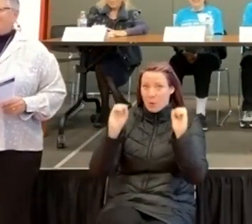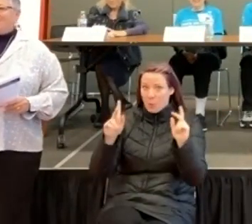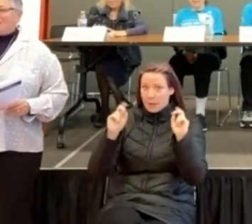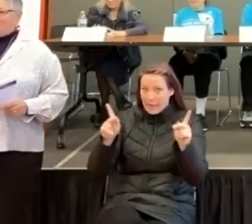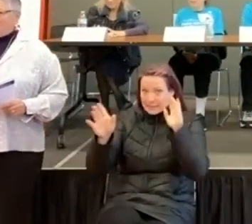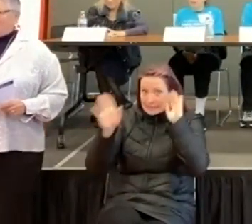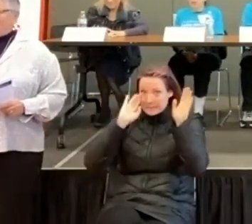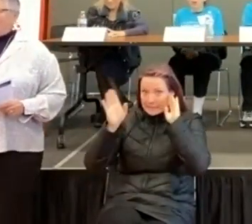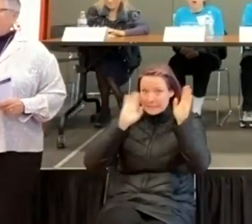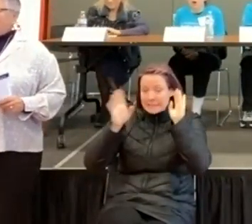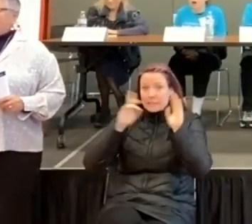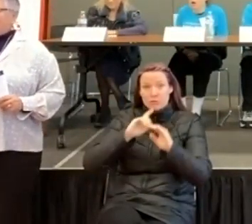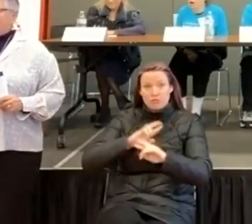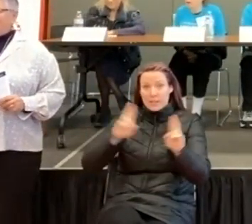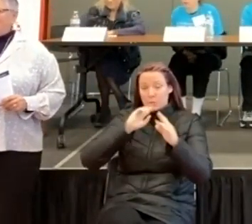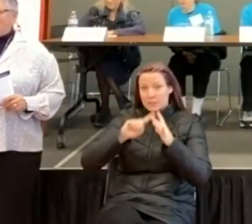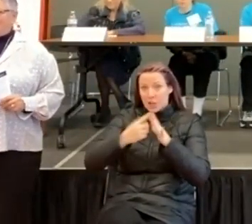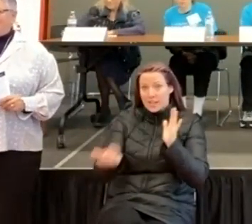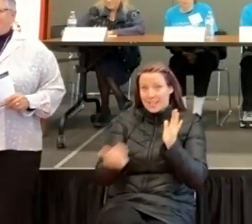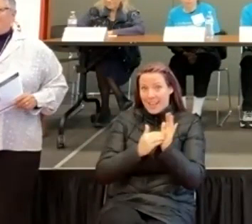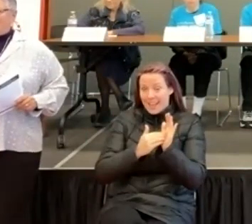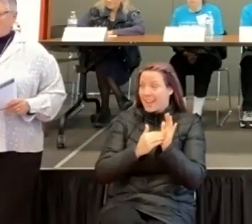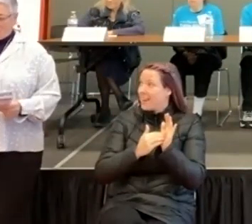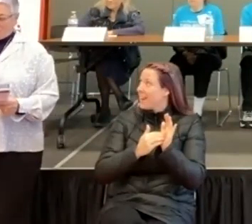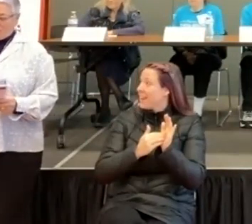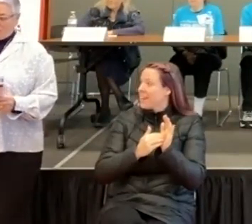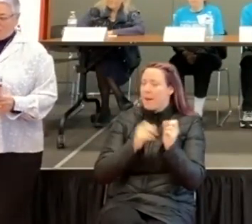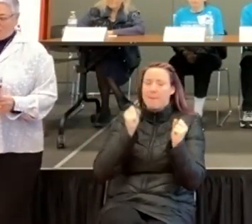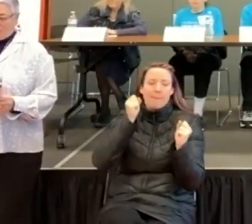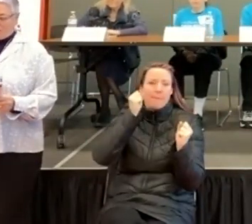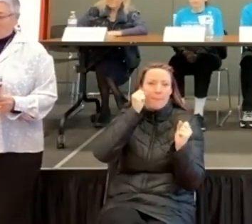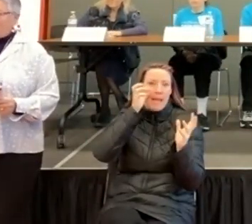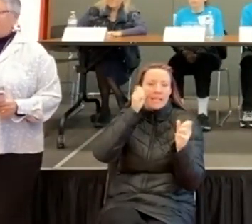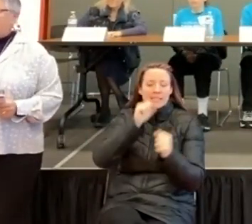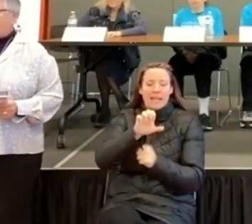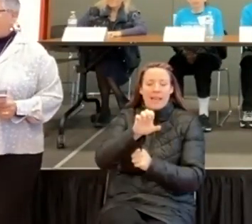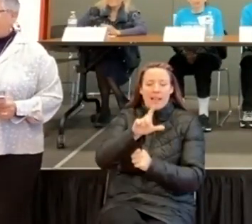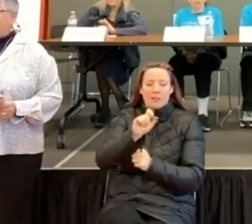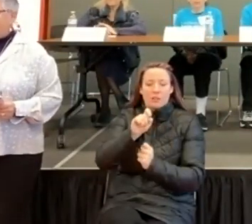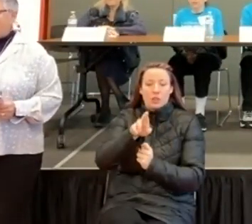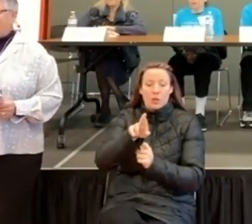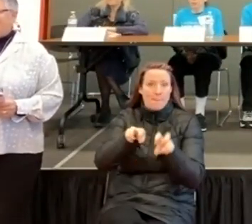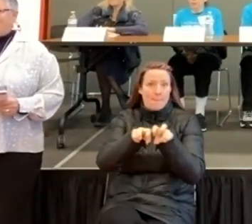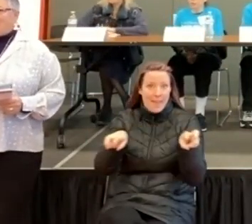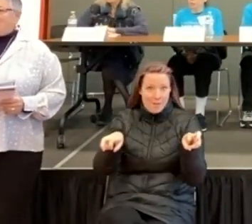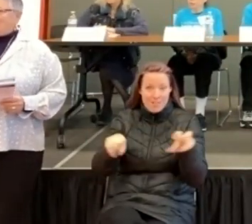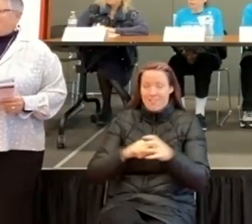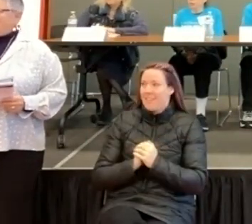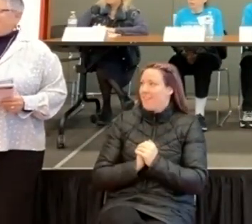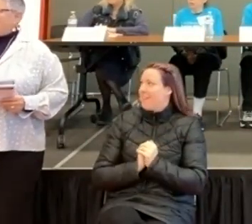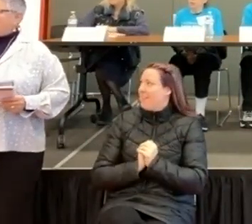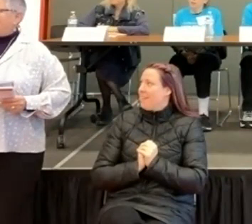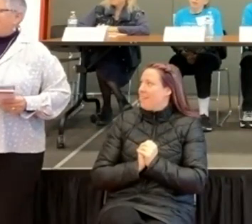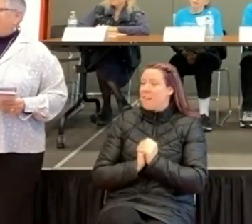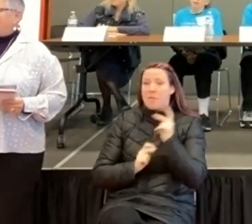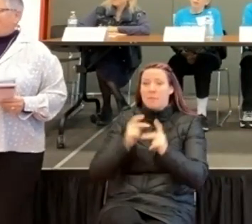Okay, we are about to get started with our amazing elders panel. If people